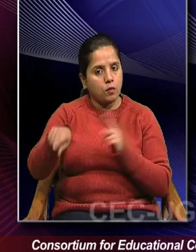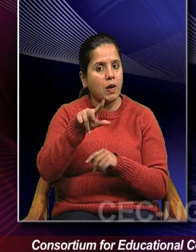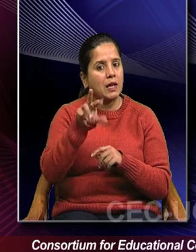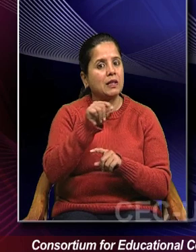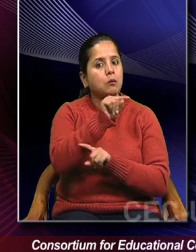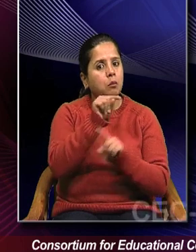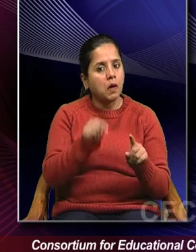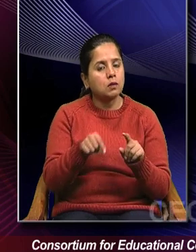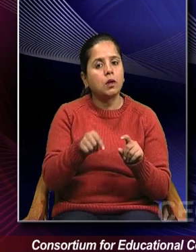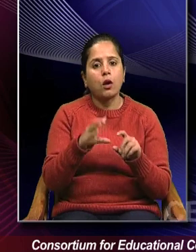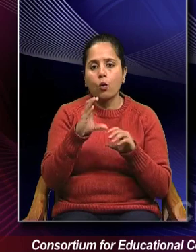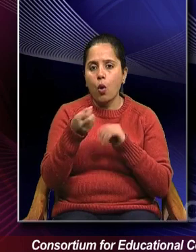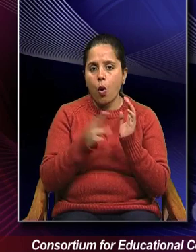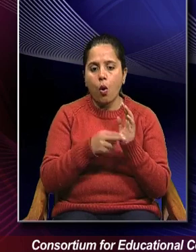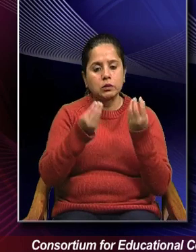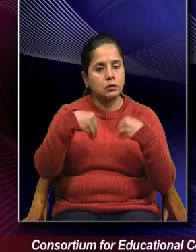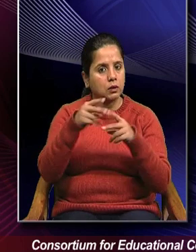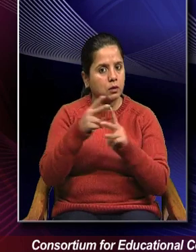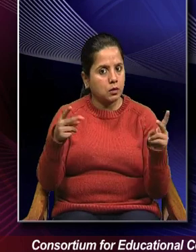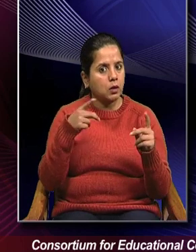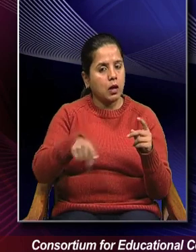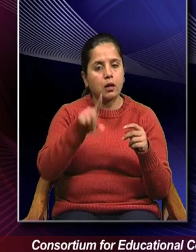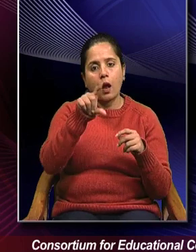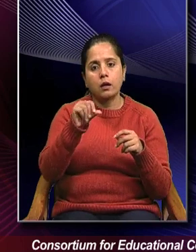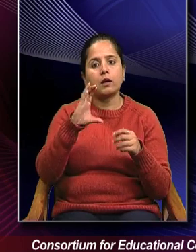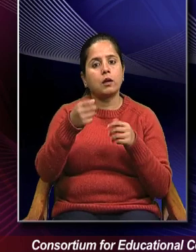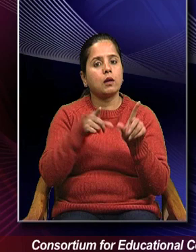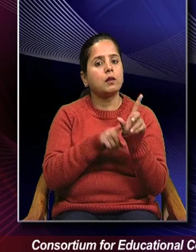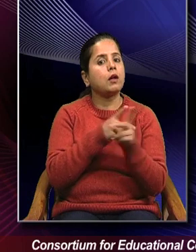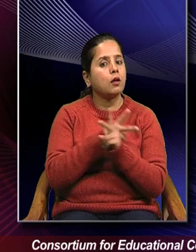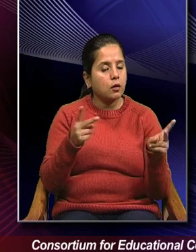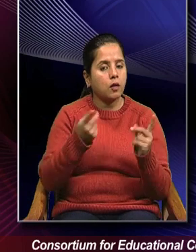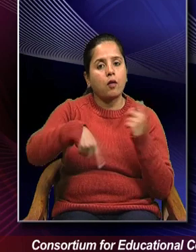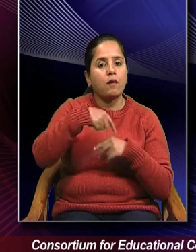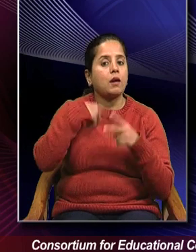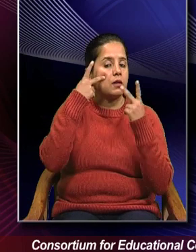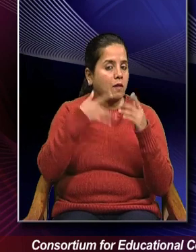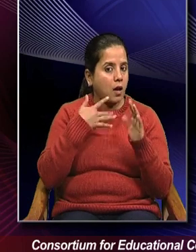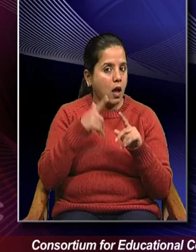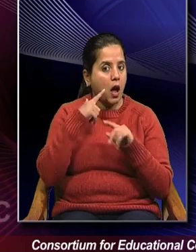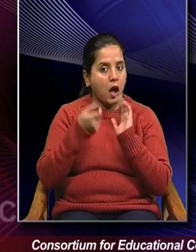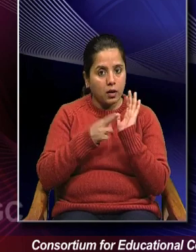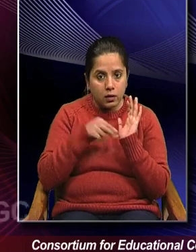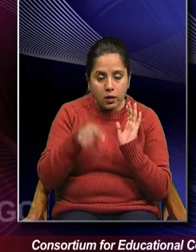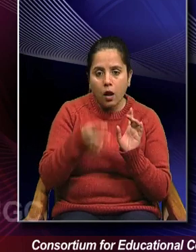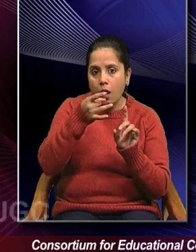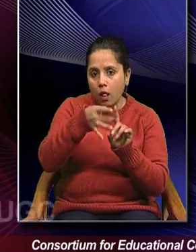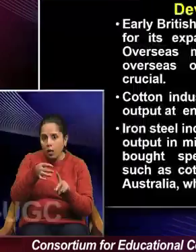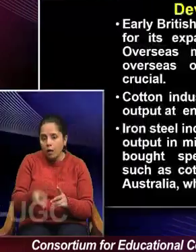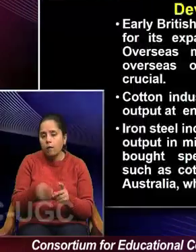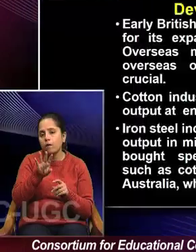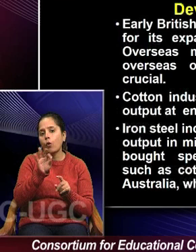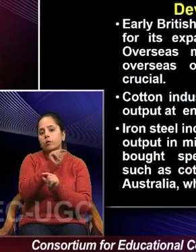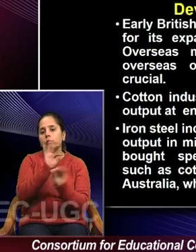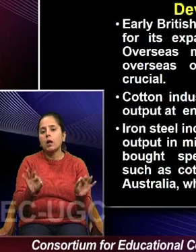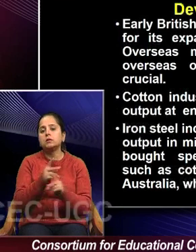of its output at the end of the 19th century. And we see that the iron and steel industry exported 40% of